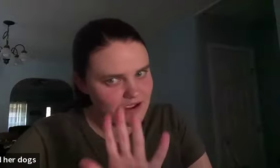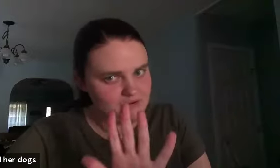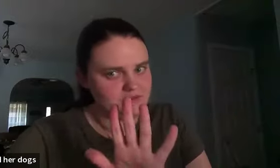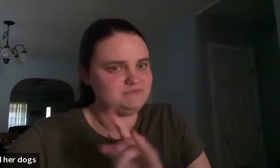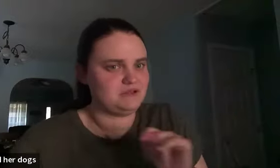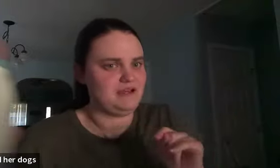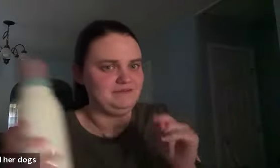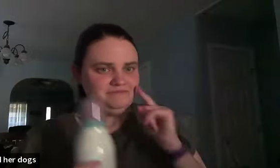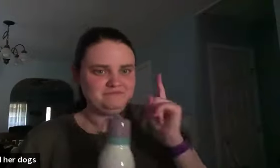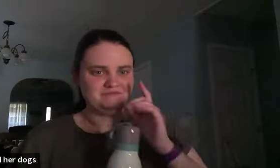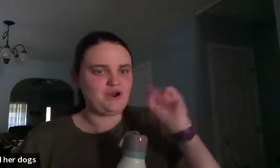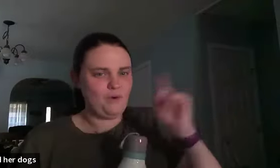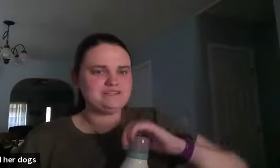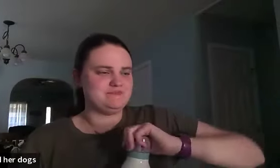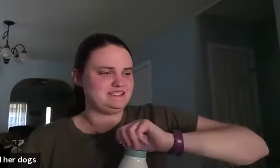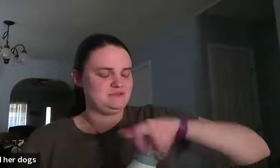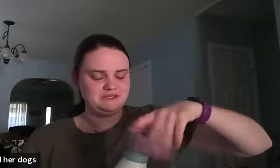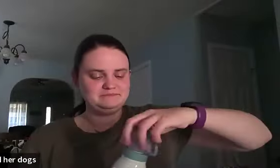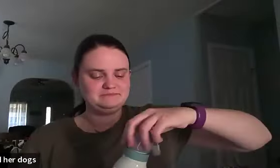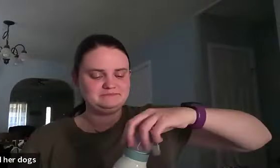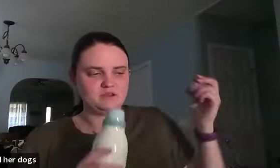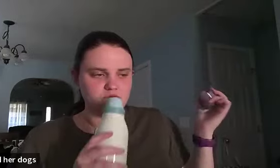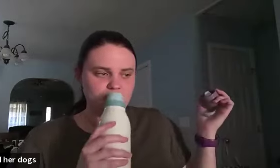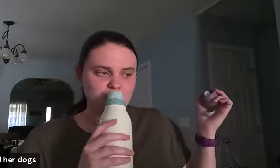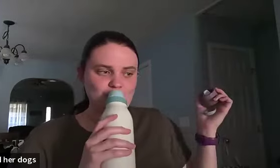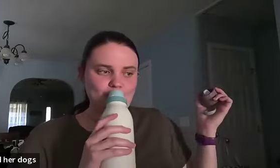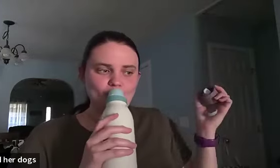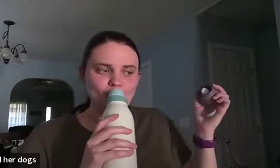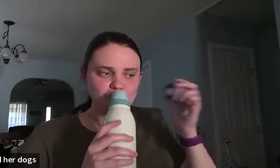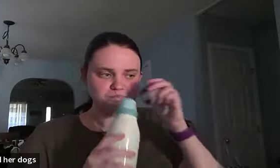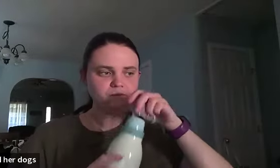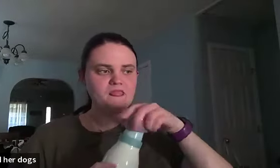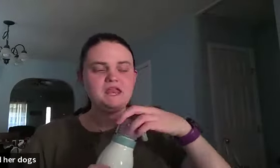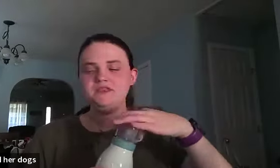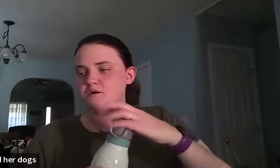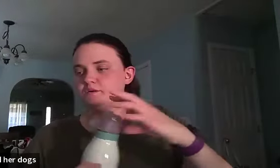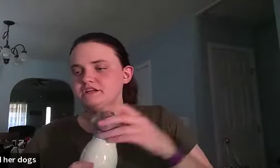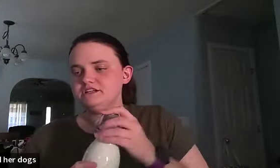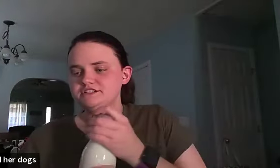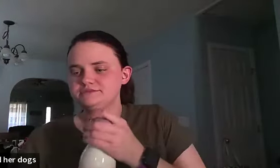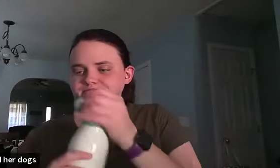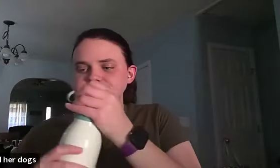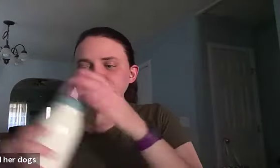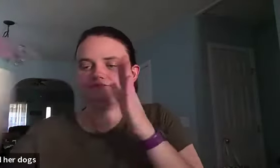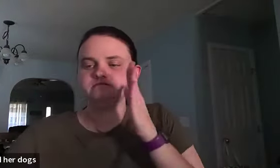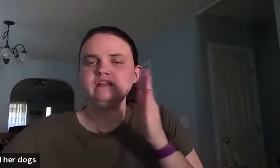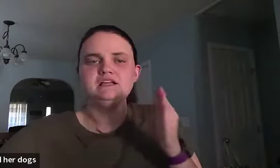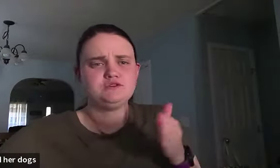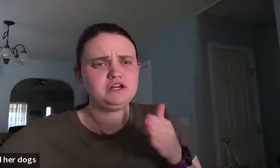I promise, but like that always messes with it. Okay. Now what we're going to do is we're going to